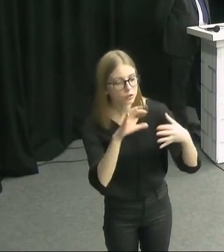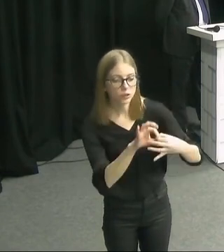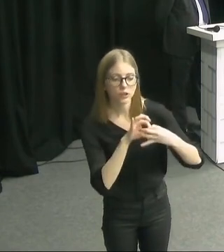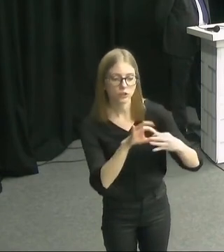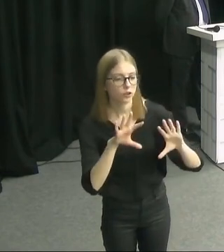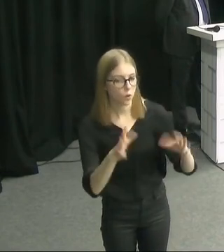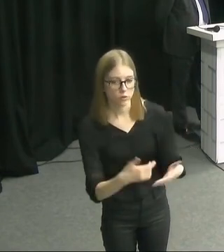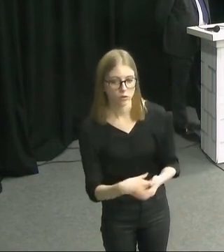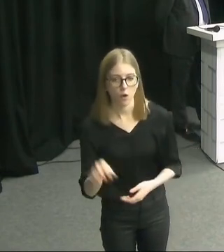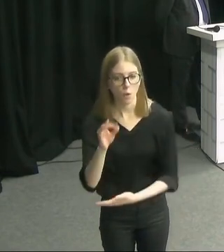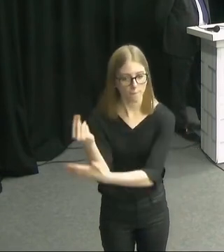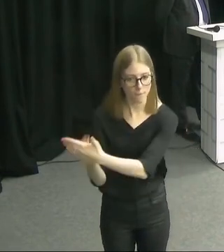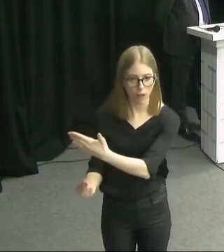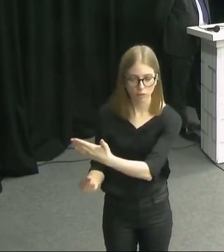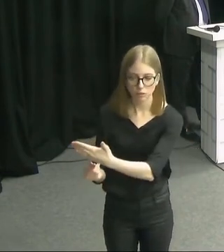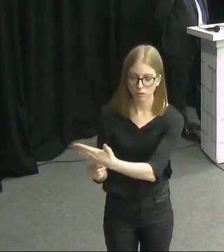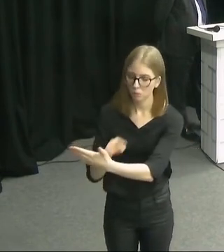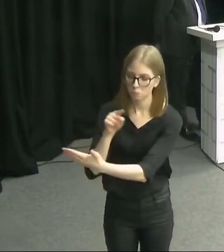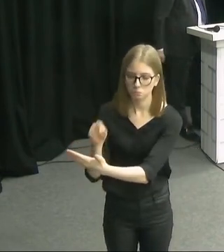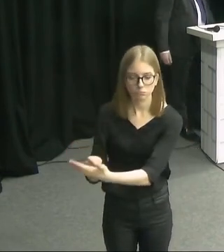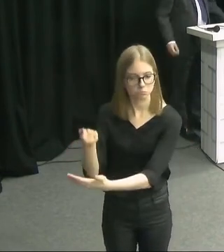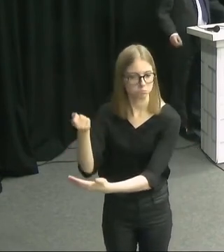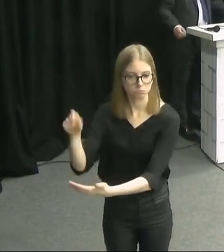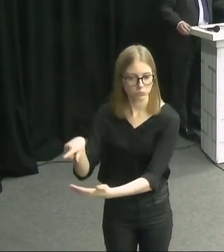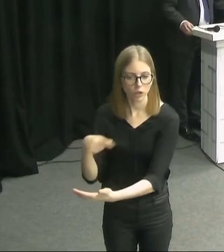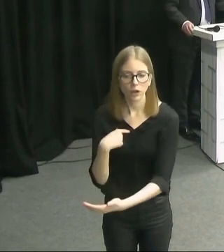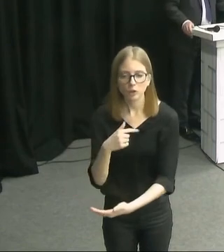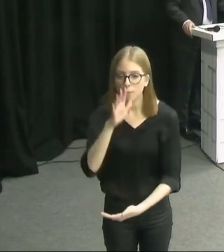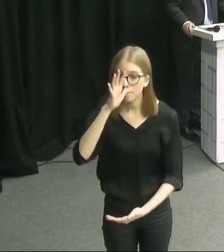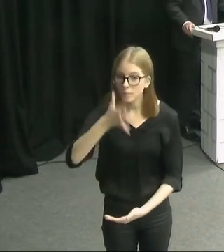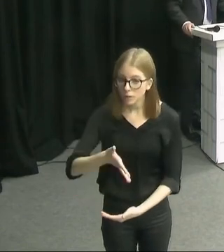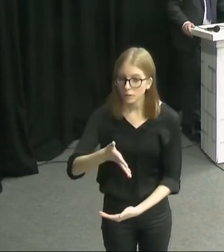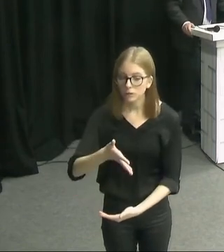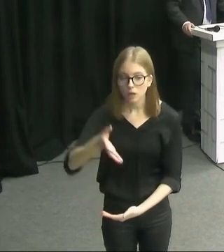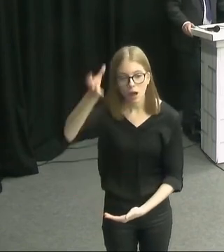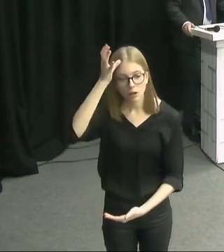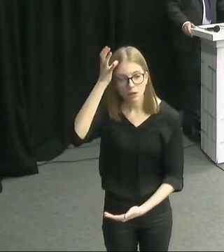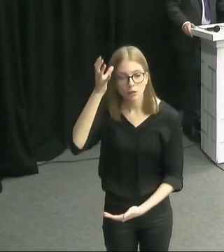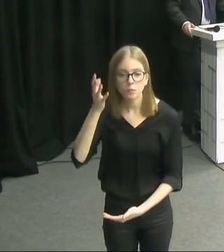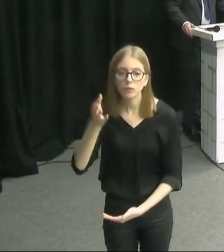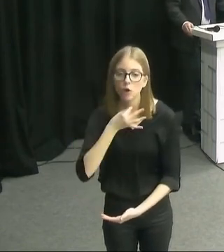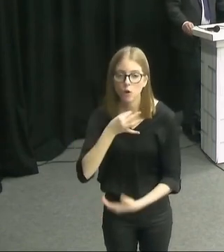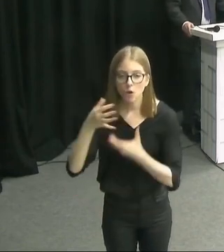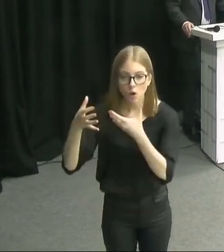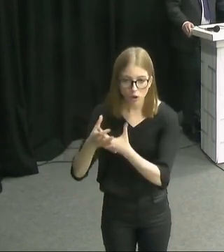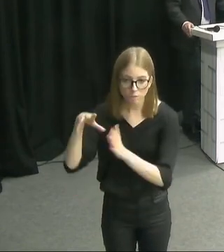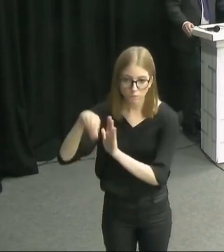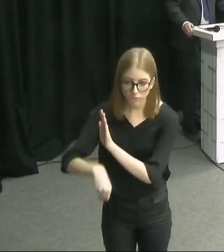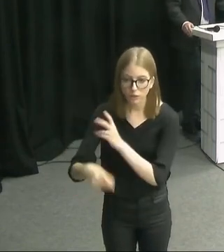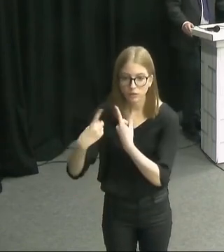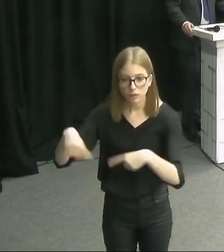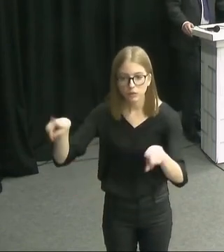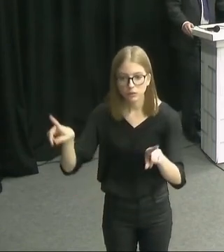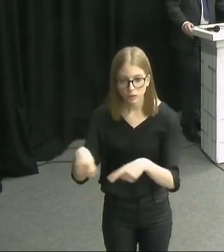to what is your relationship with sports? Do you engage in sports? But not many ask about